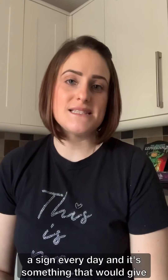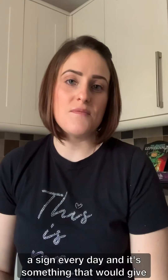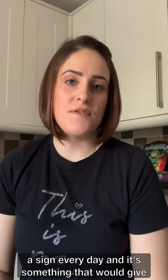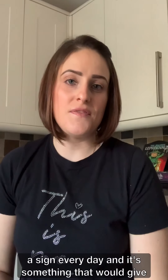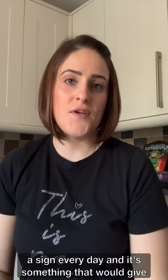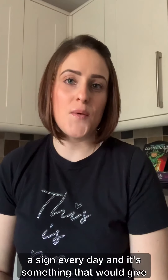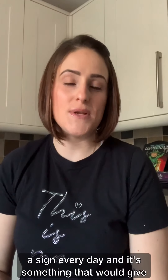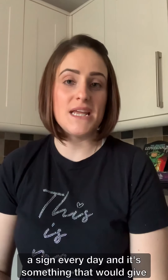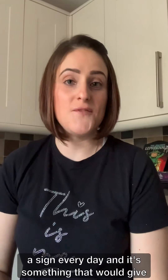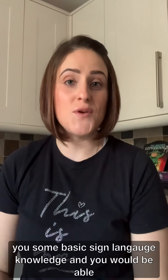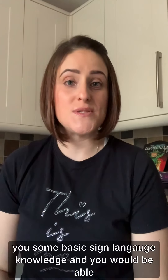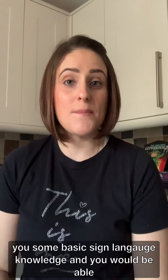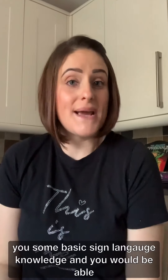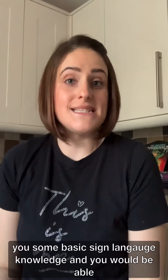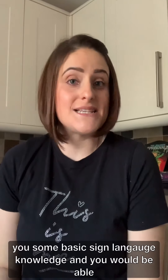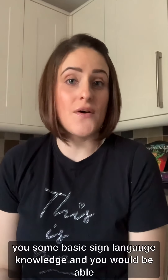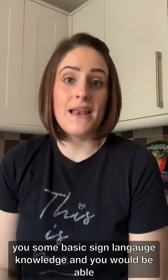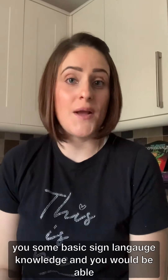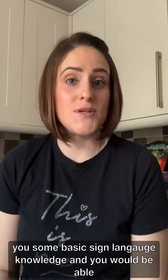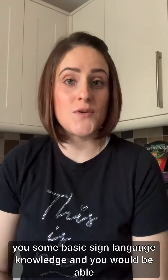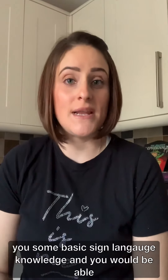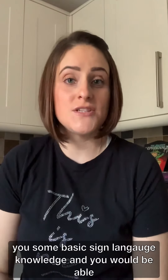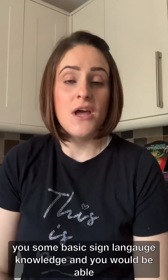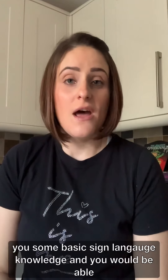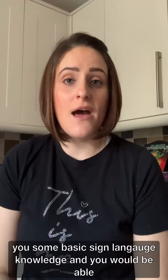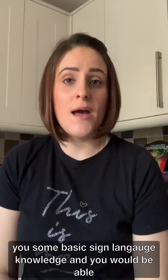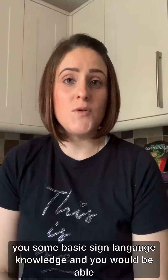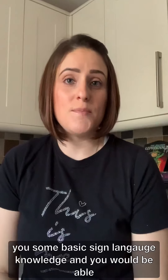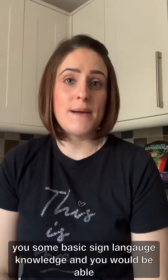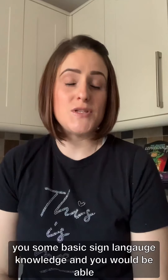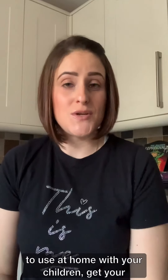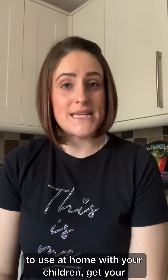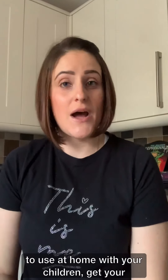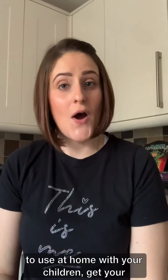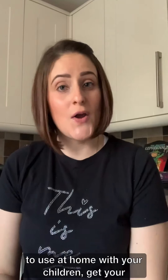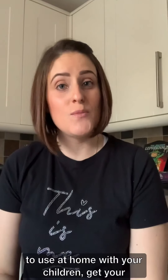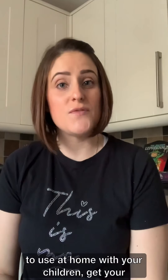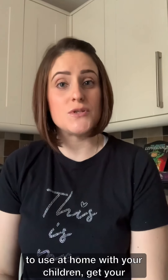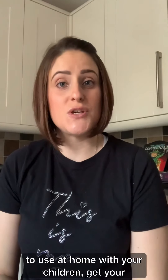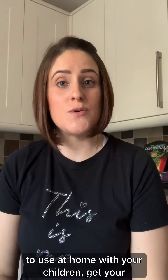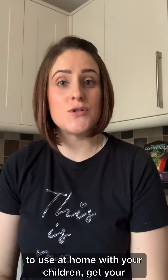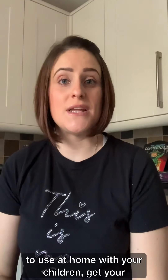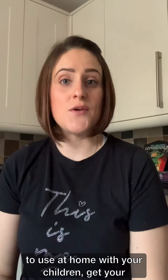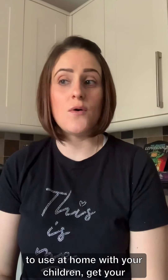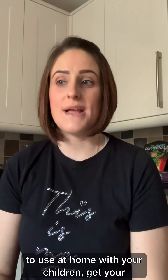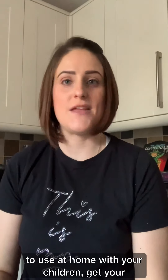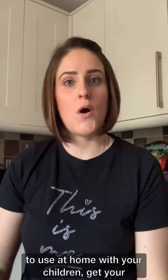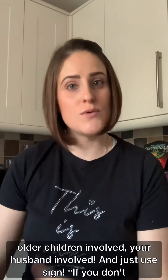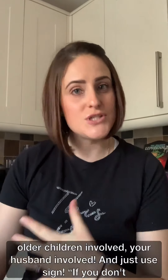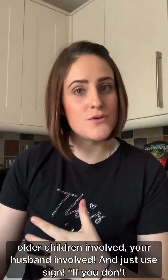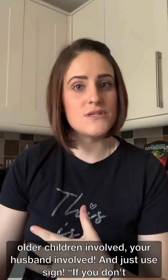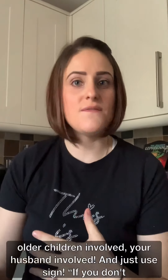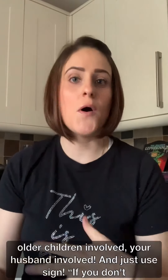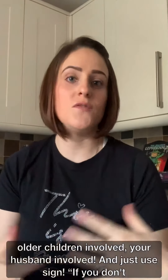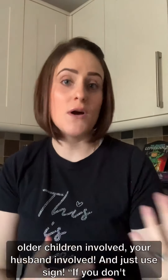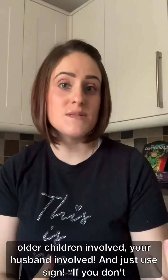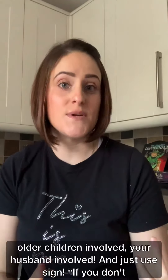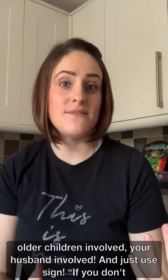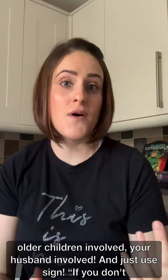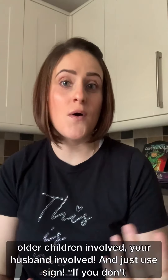something that would give you some basic sign language knowledge um you'd be able to use it at home with your children and your get your older children involved your husband involved